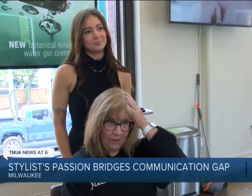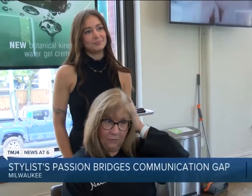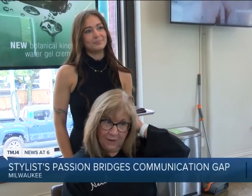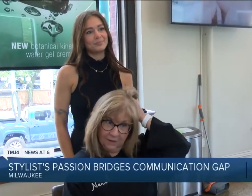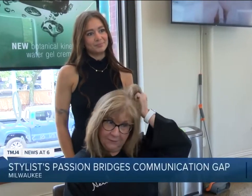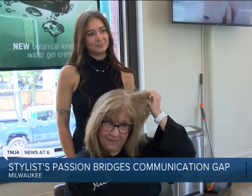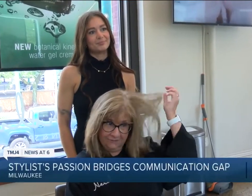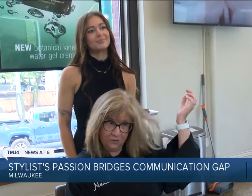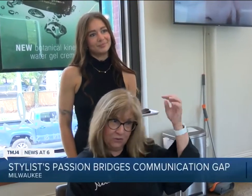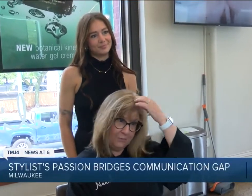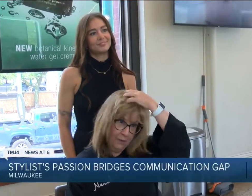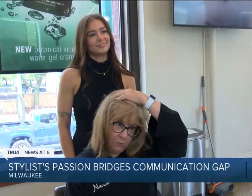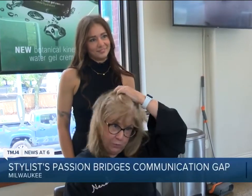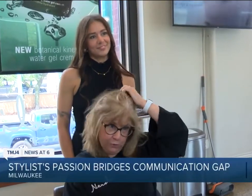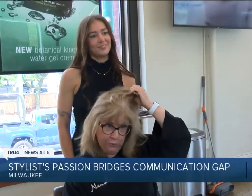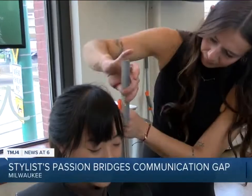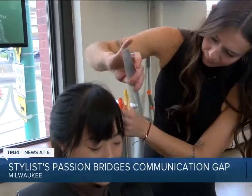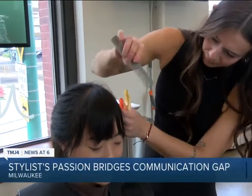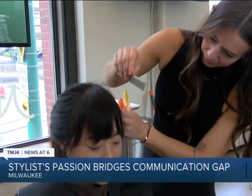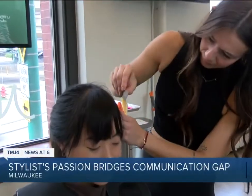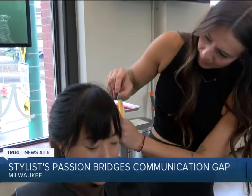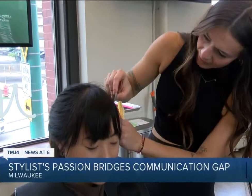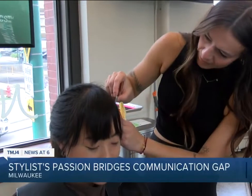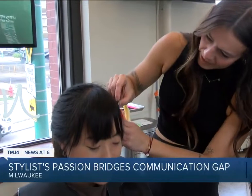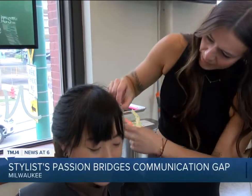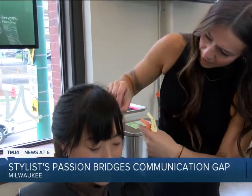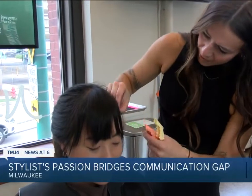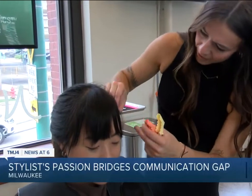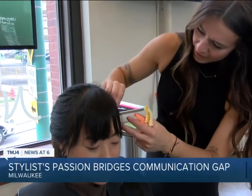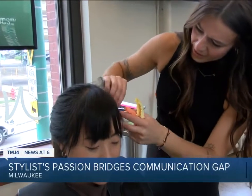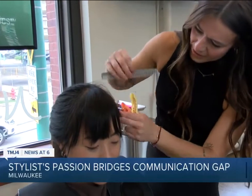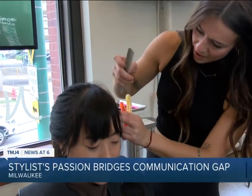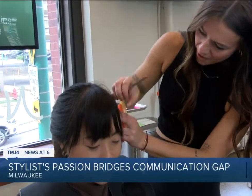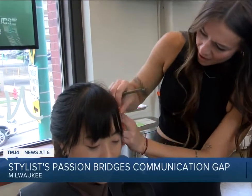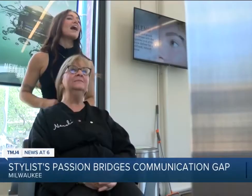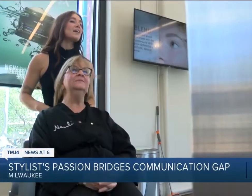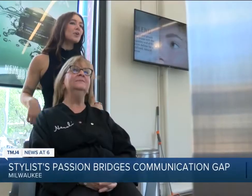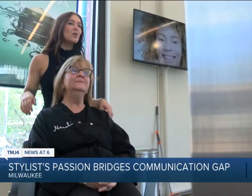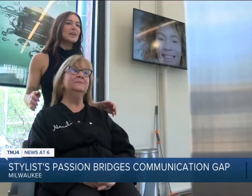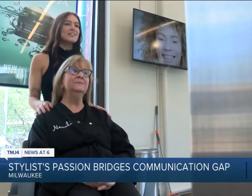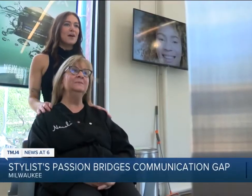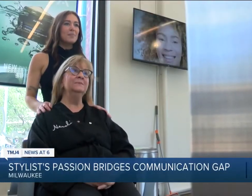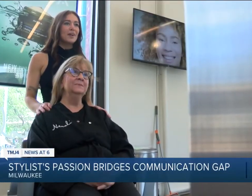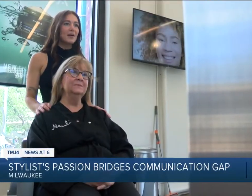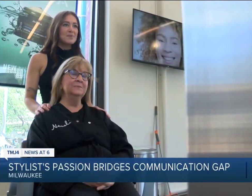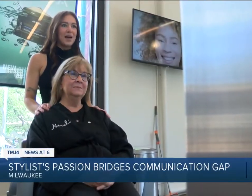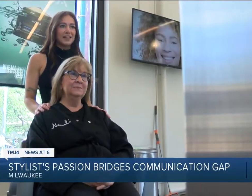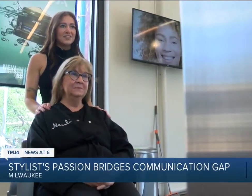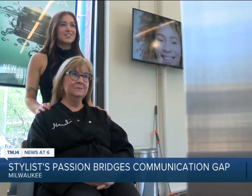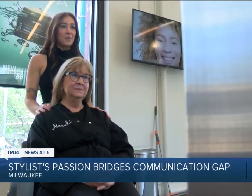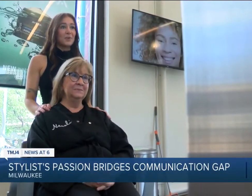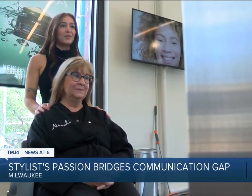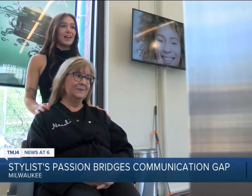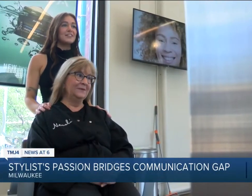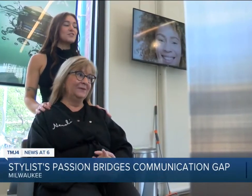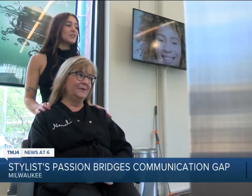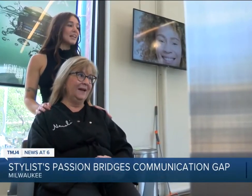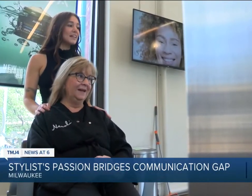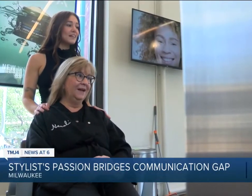Frederick has always had a passion for making people feel beautiful. I will go mix up and I'll be back in just a moment, okay? Now she